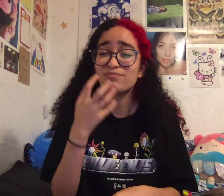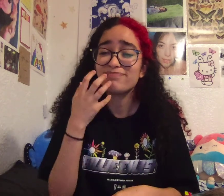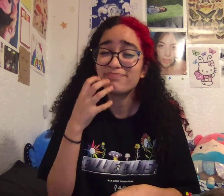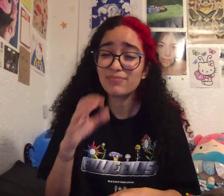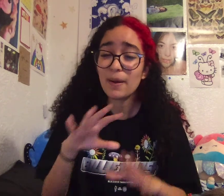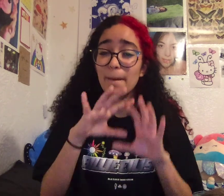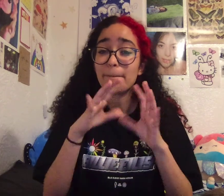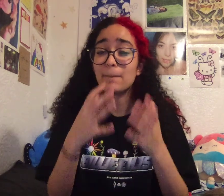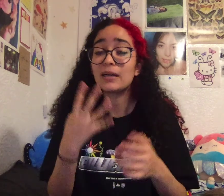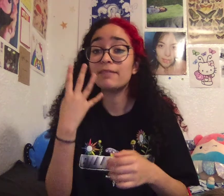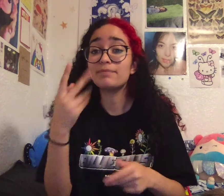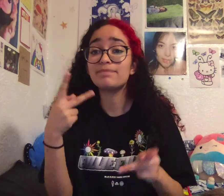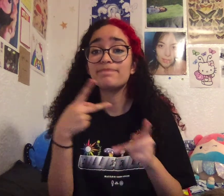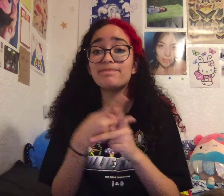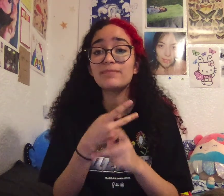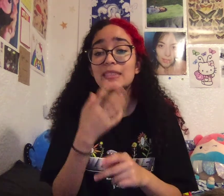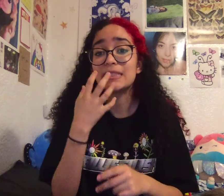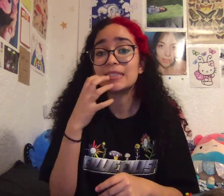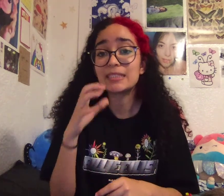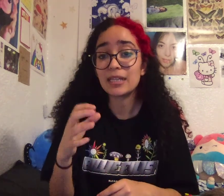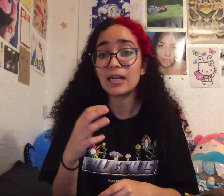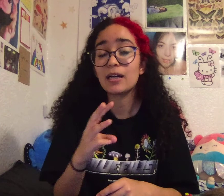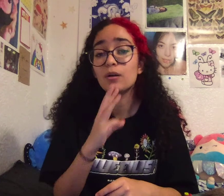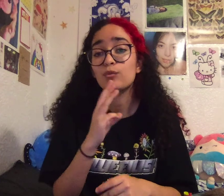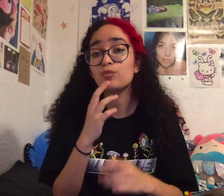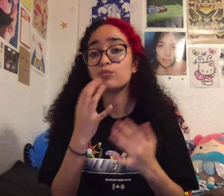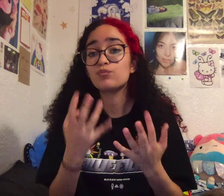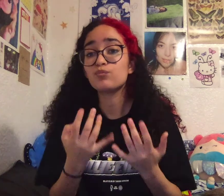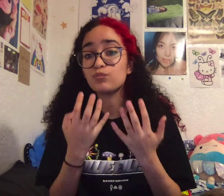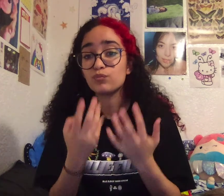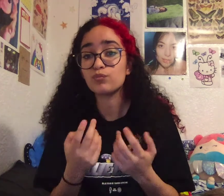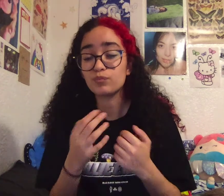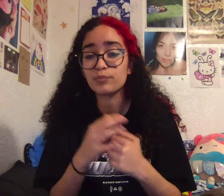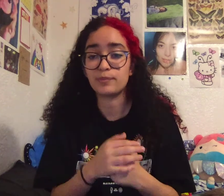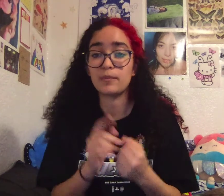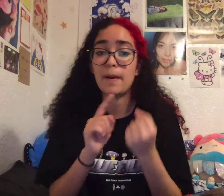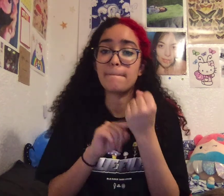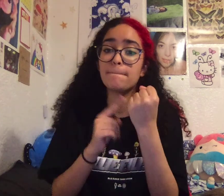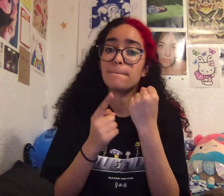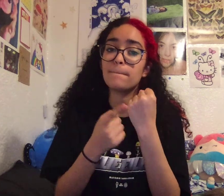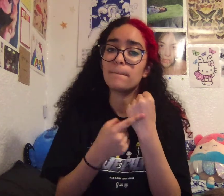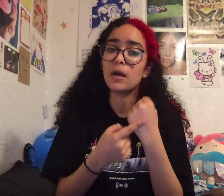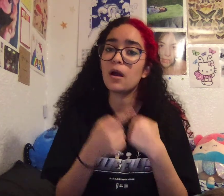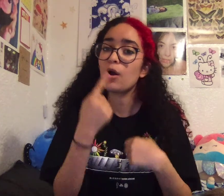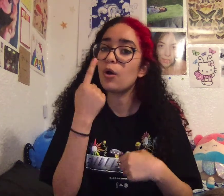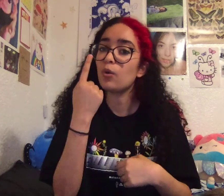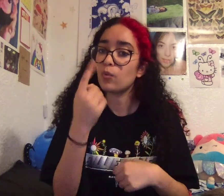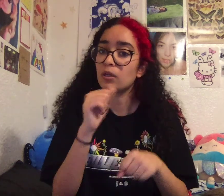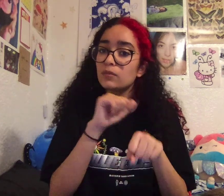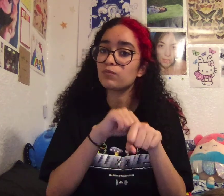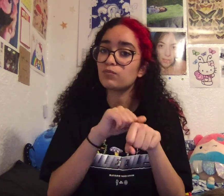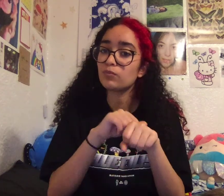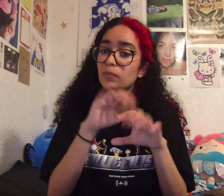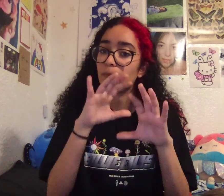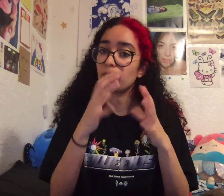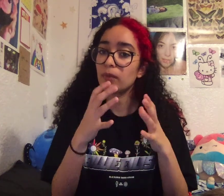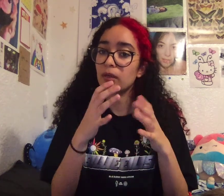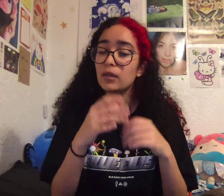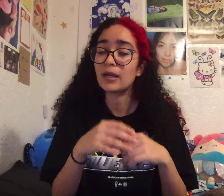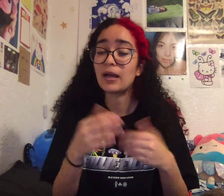than boiling water. Mercury is one of the rocky planets. There are 4 rocky planets,